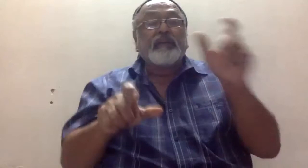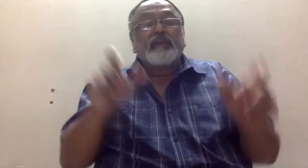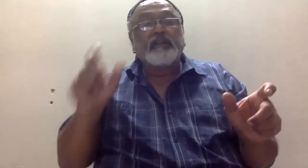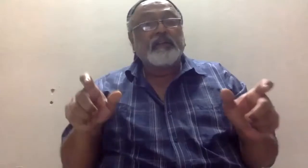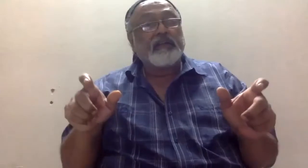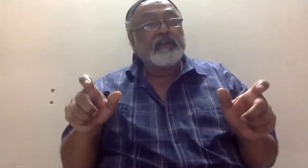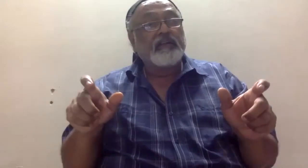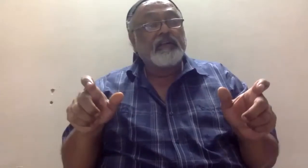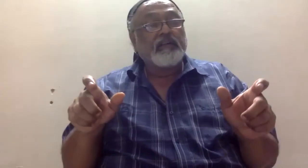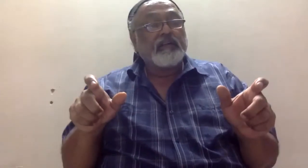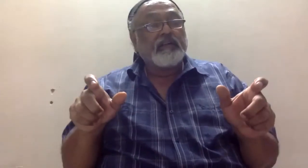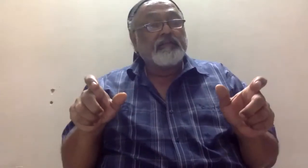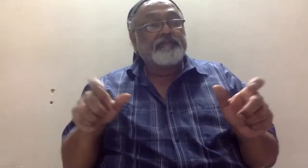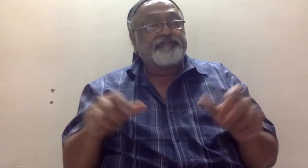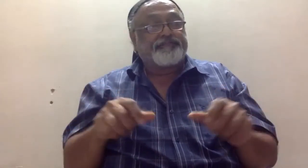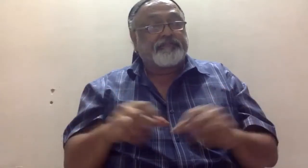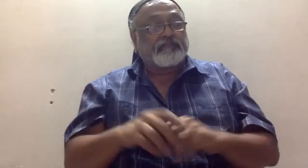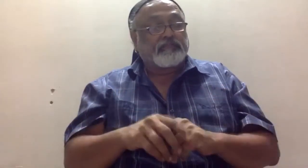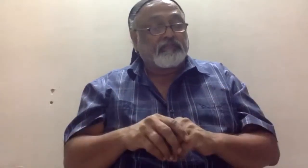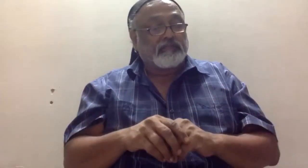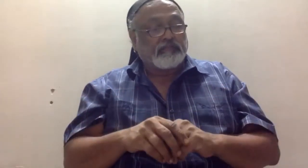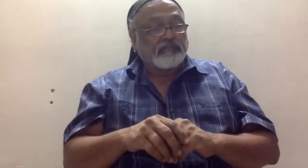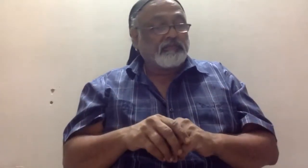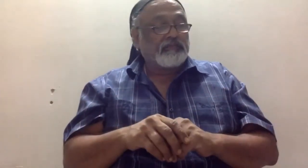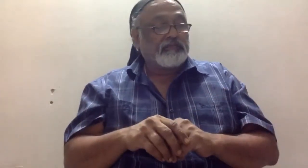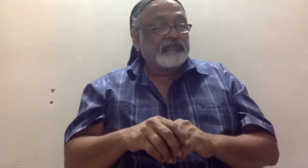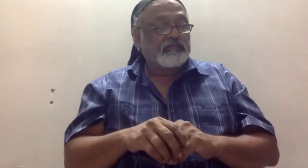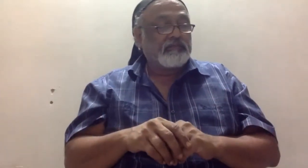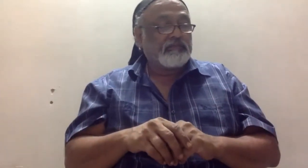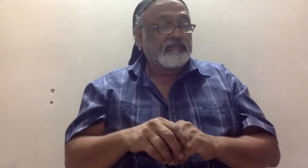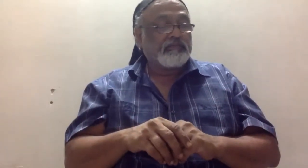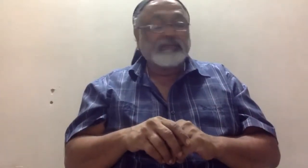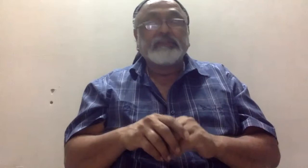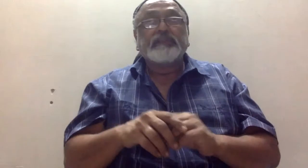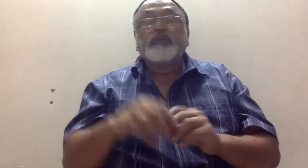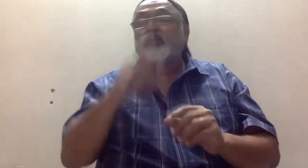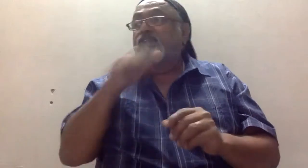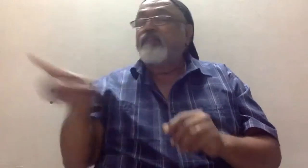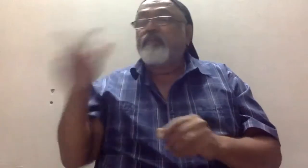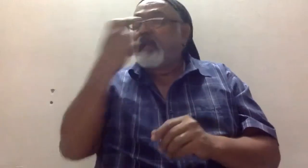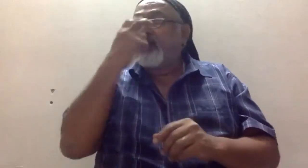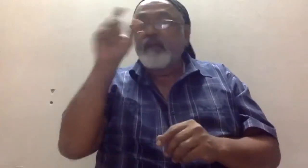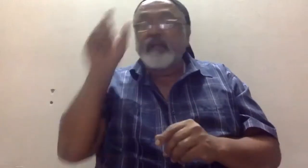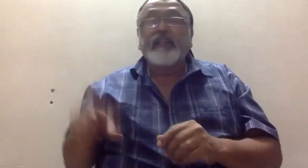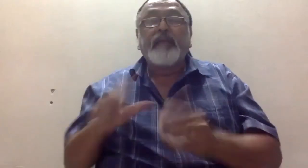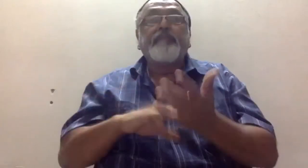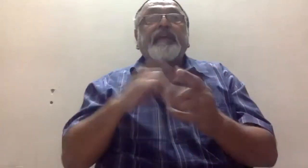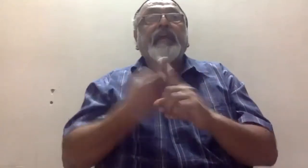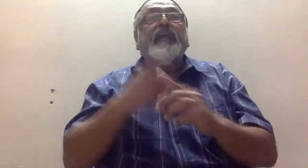said in a joking way by Mr. Rastogi, who was incidentally with me, himself a person with blindness. His name was M.K. Rastogi, himself blind.